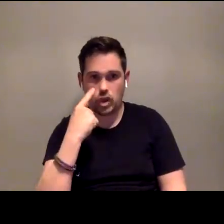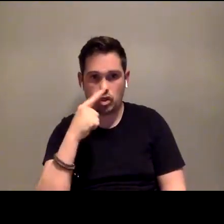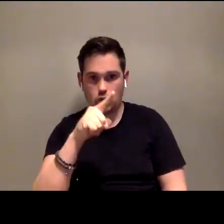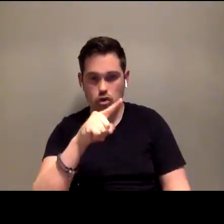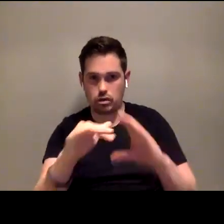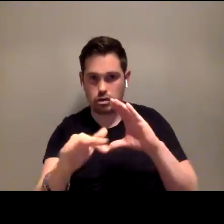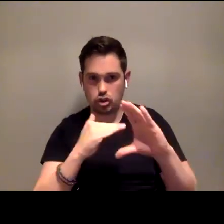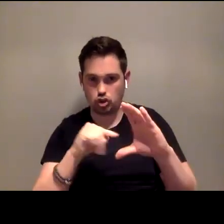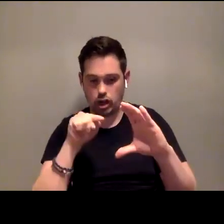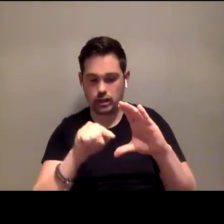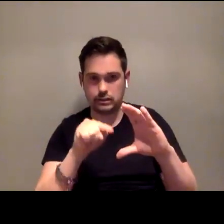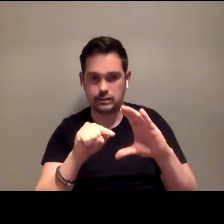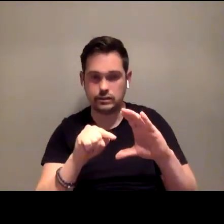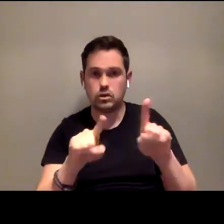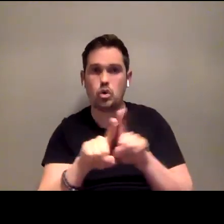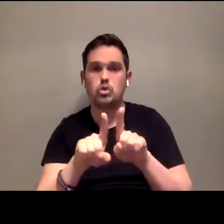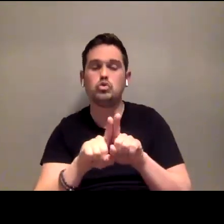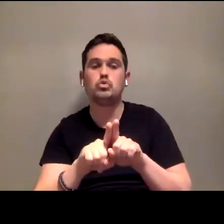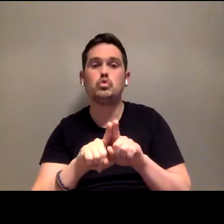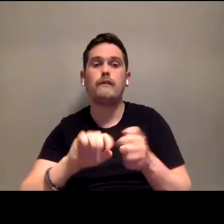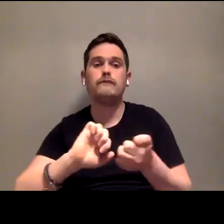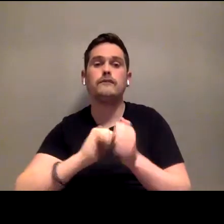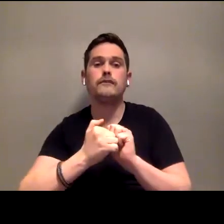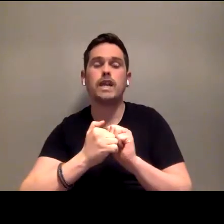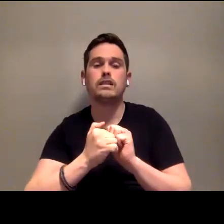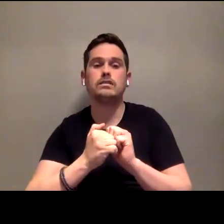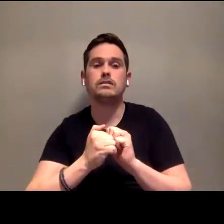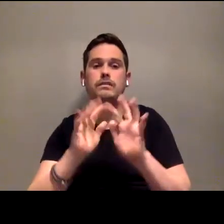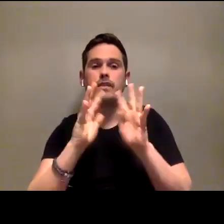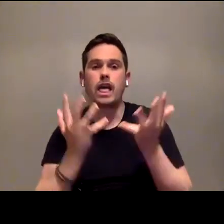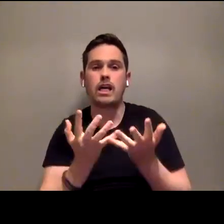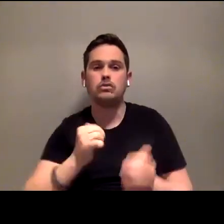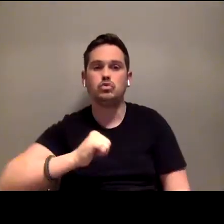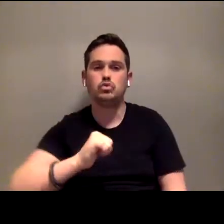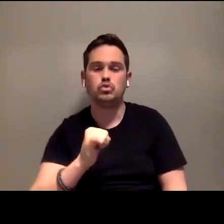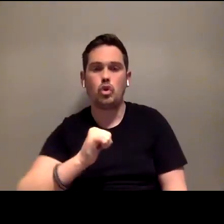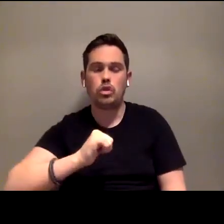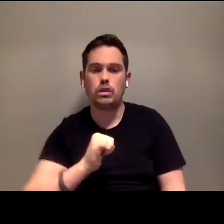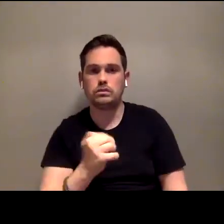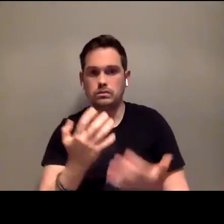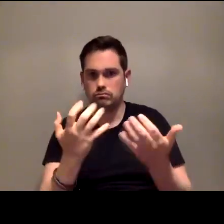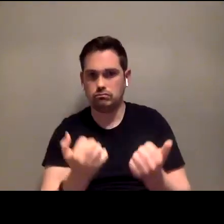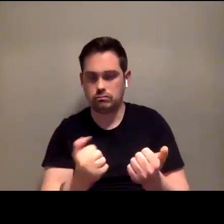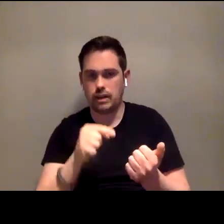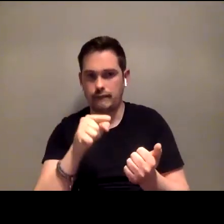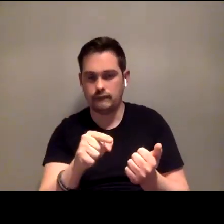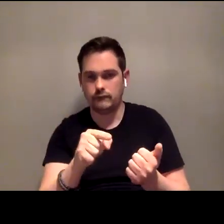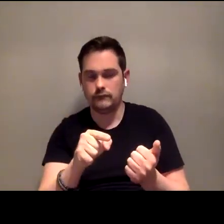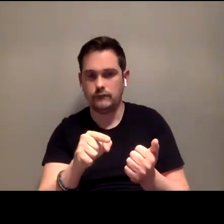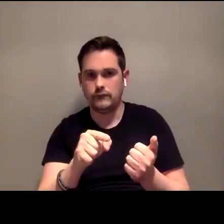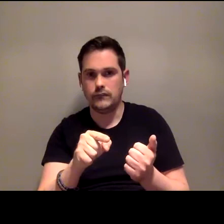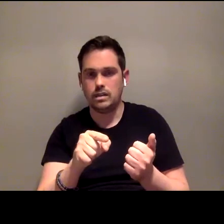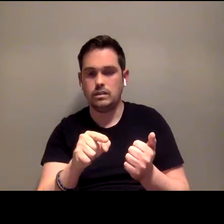Earth Scotland also have an e-action, which is asking candidates to pledge